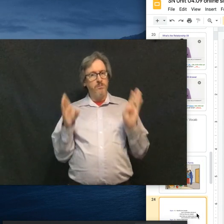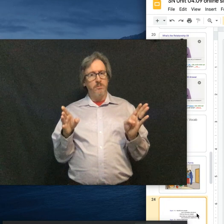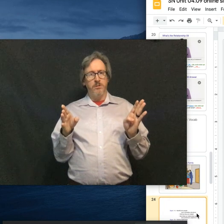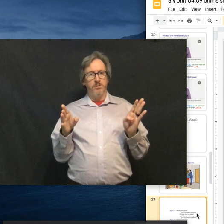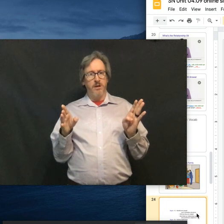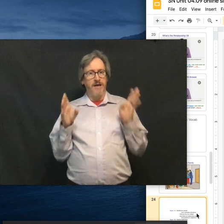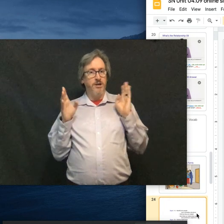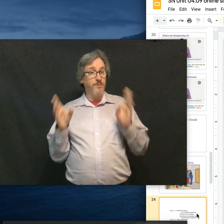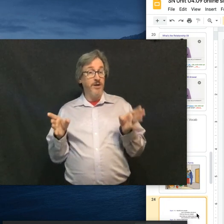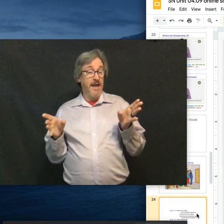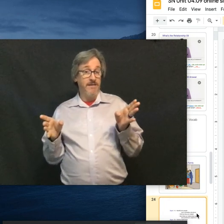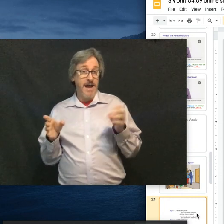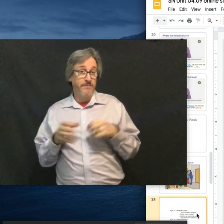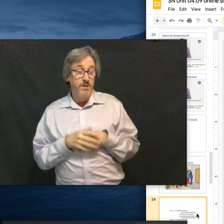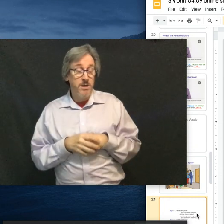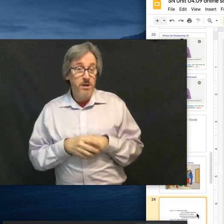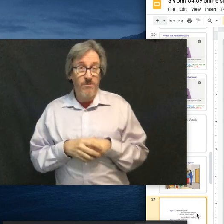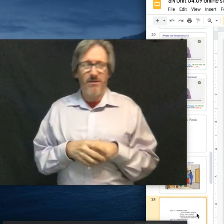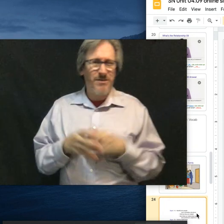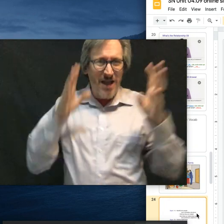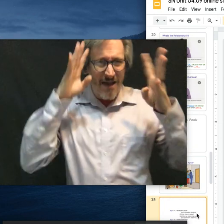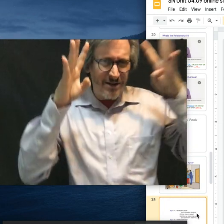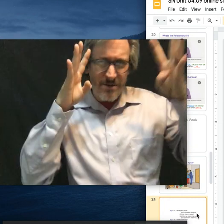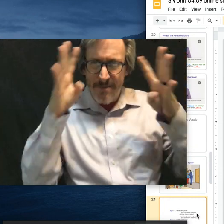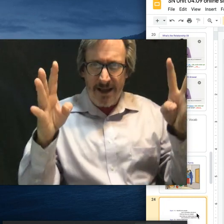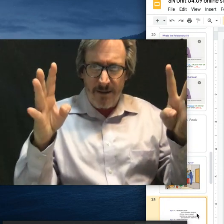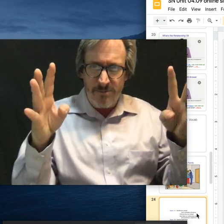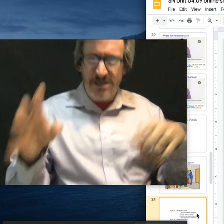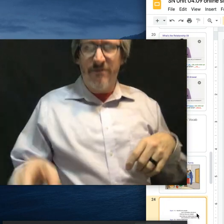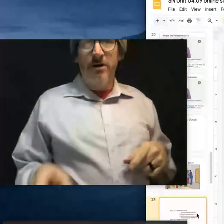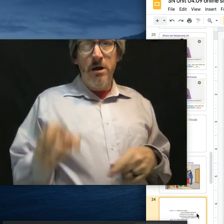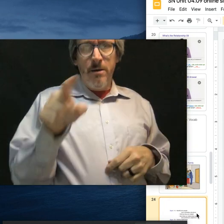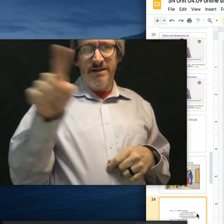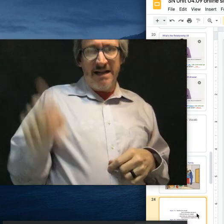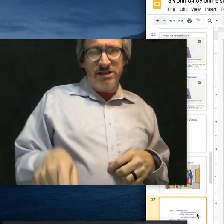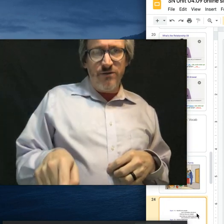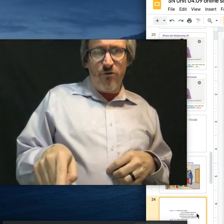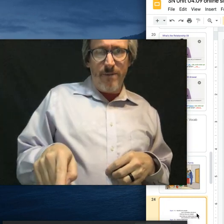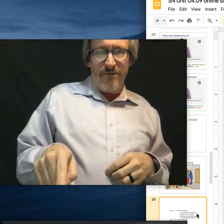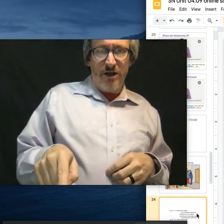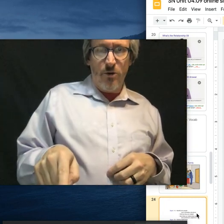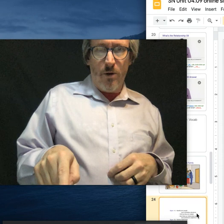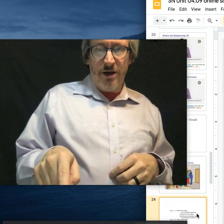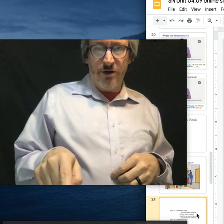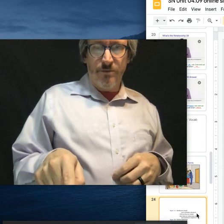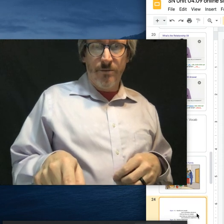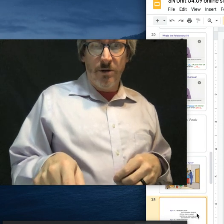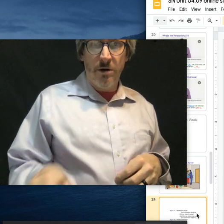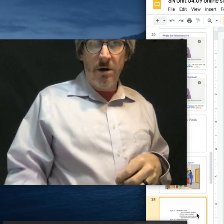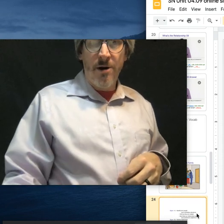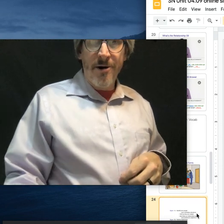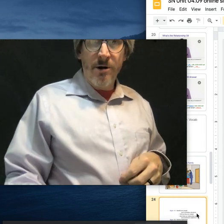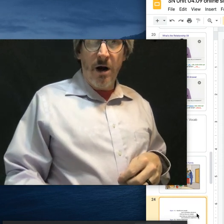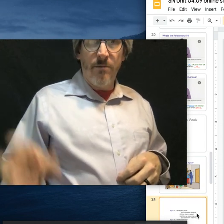know, and communicate that, rather than having to make up stuff. But that's the format that you want to do.